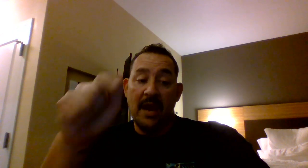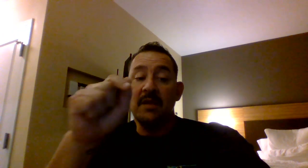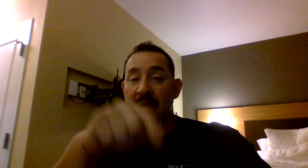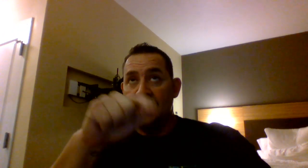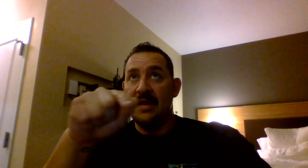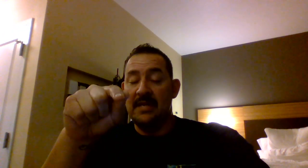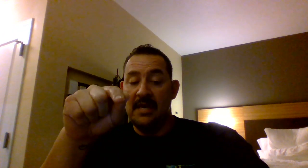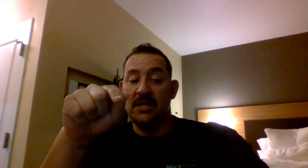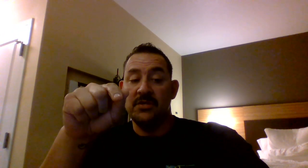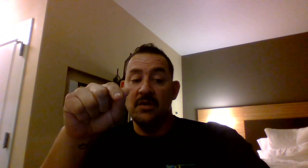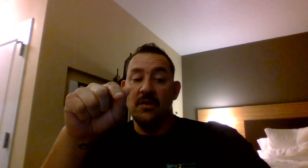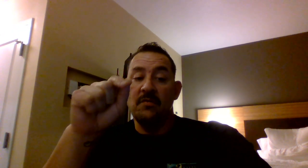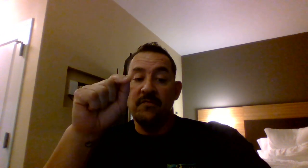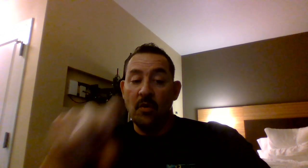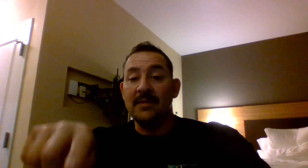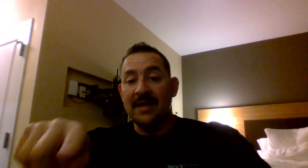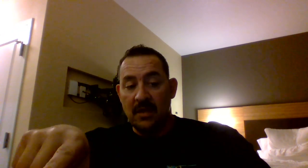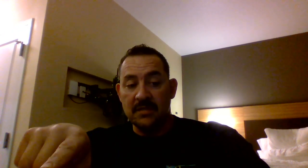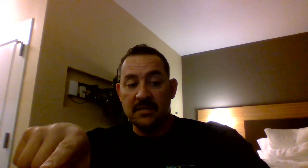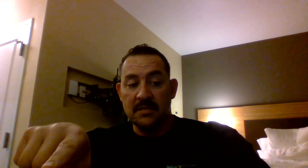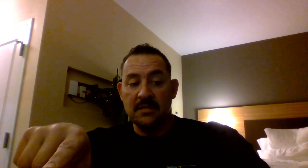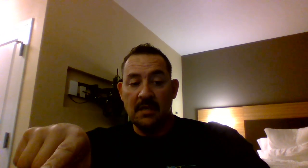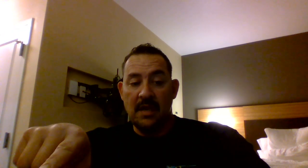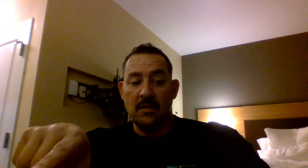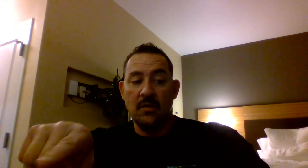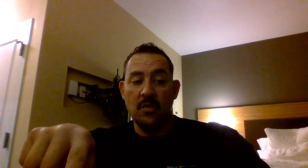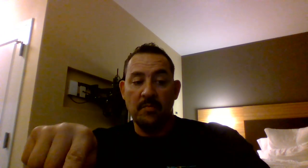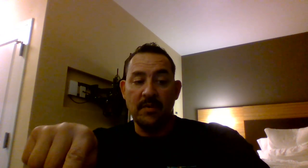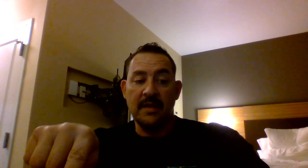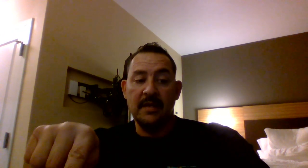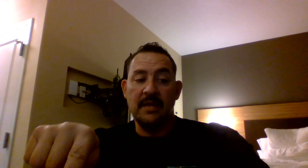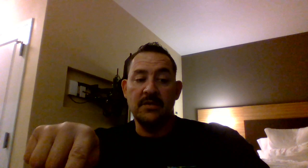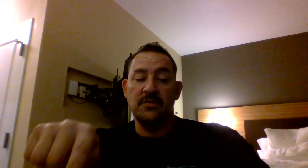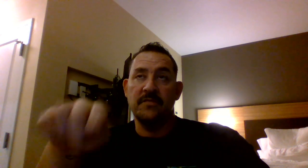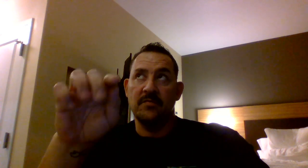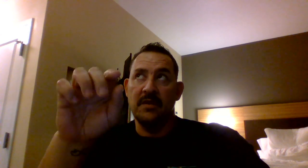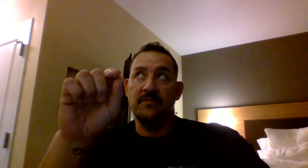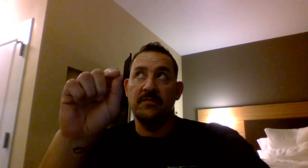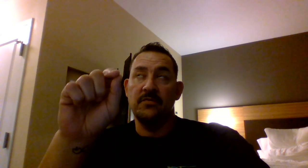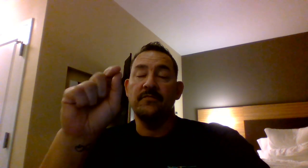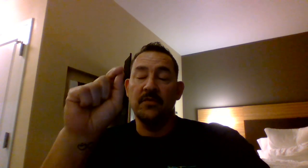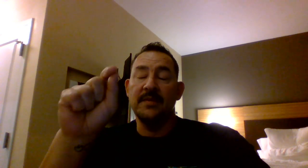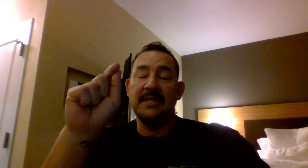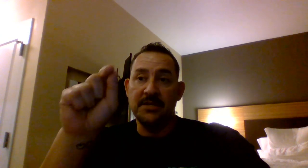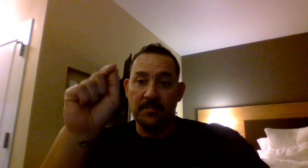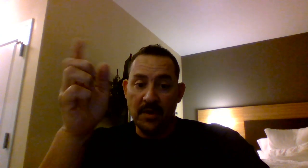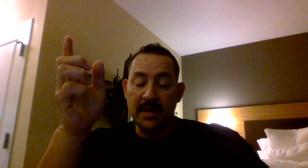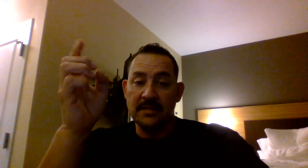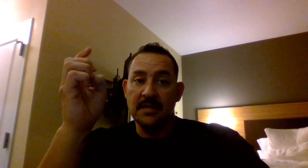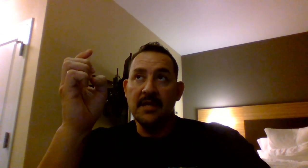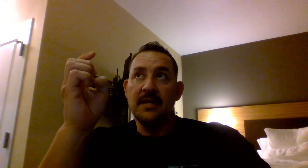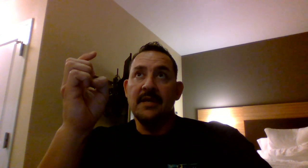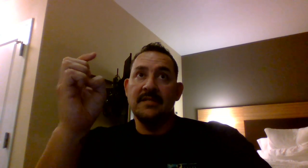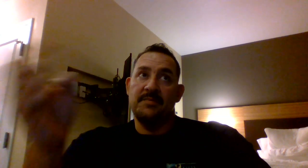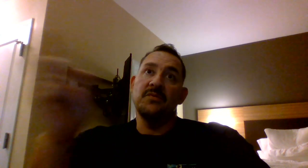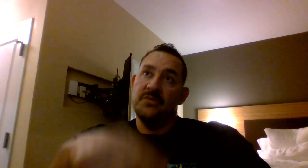carried by the NADH form glycolysis and are incorporated into fermentation products, as opposed to